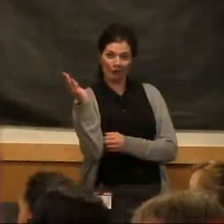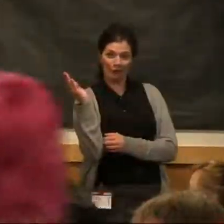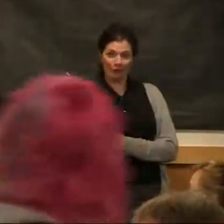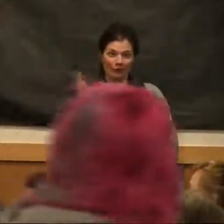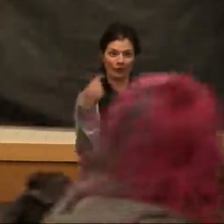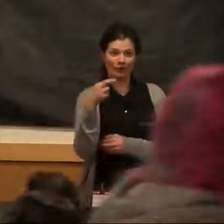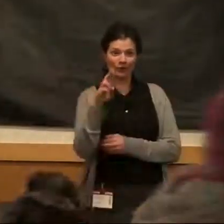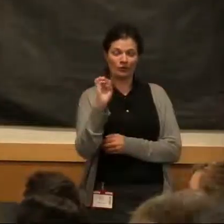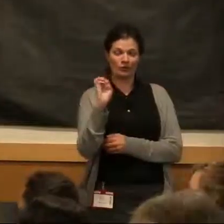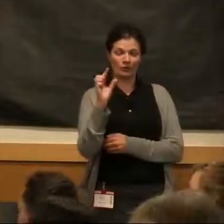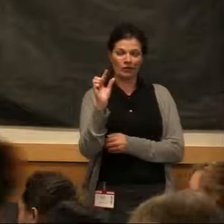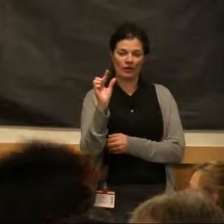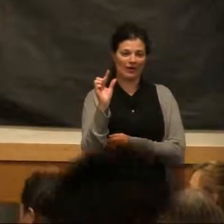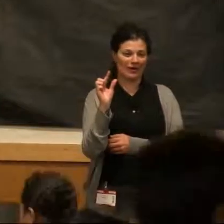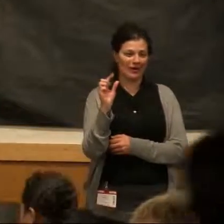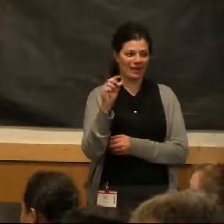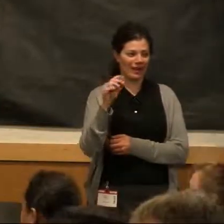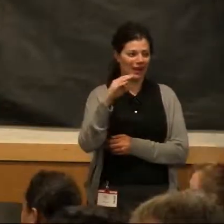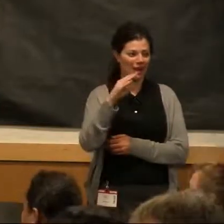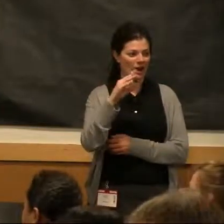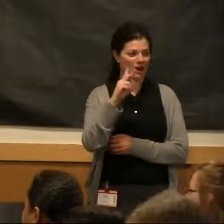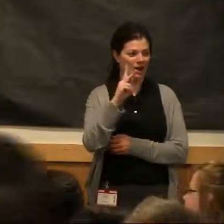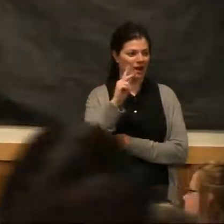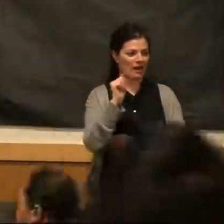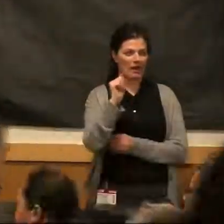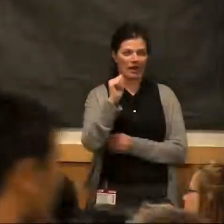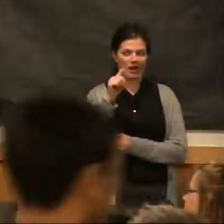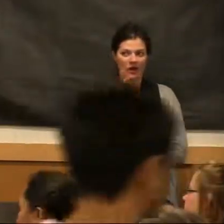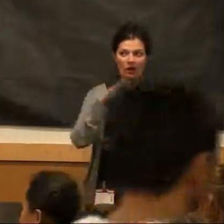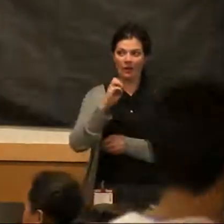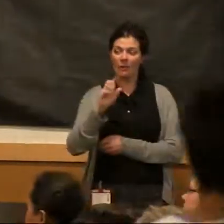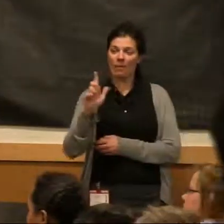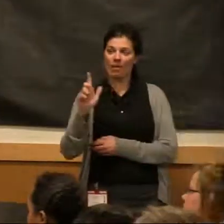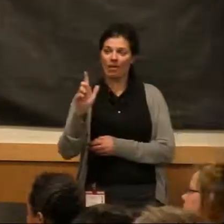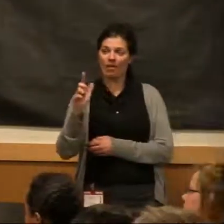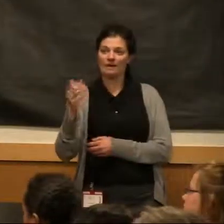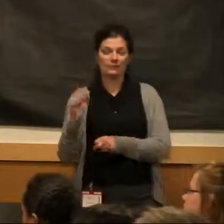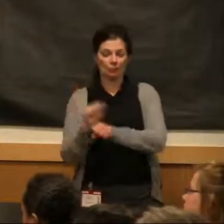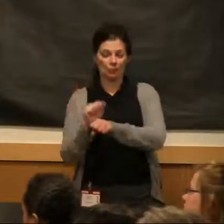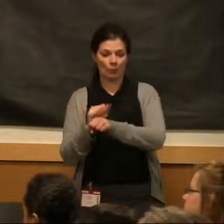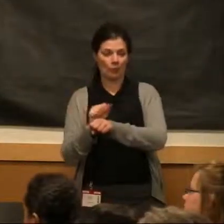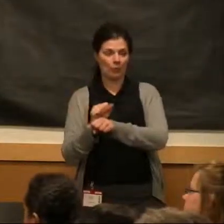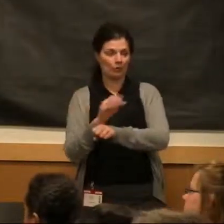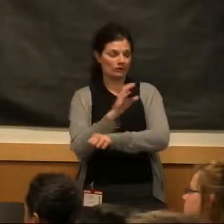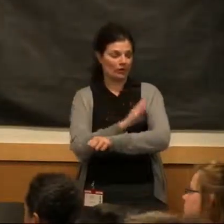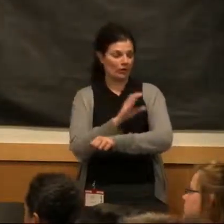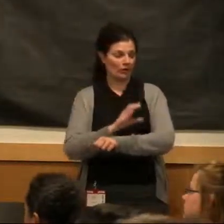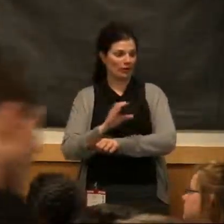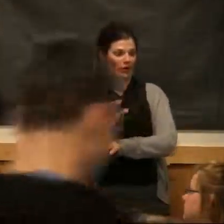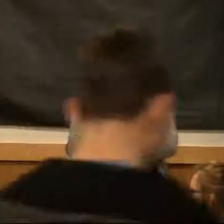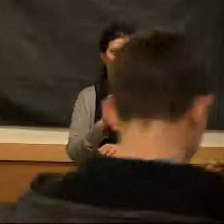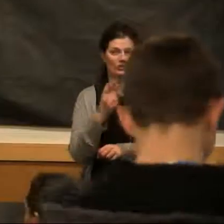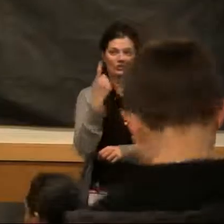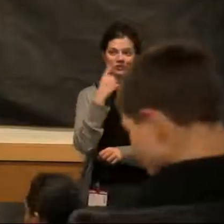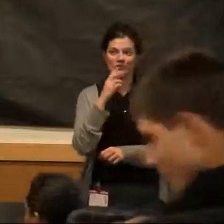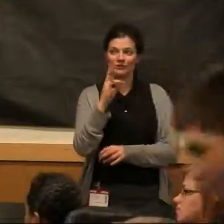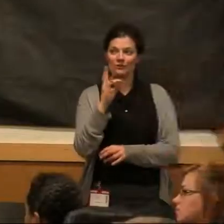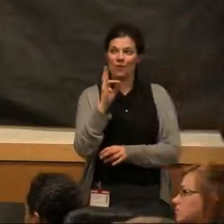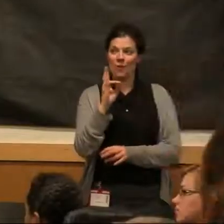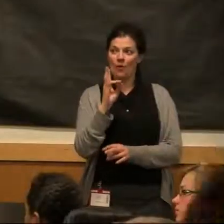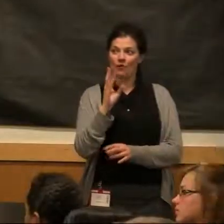is Greg Capel. Greg has been with Colorado College for 9 years.